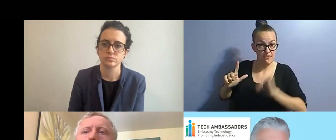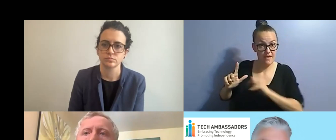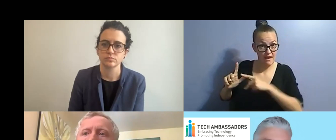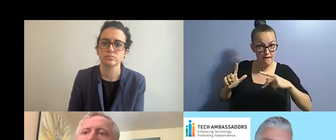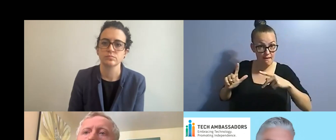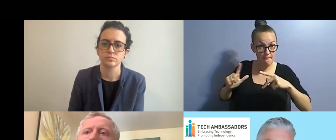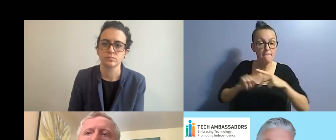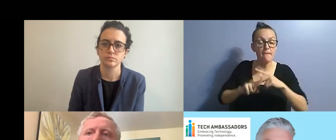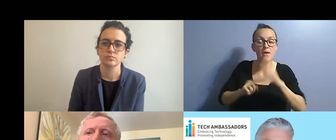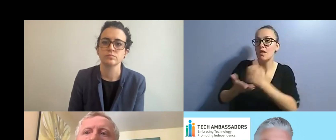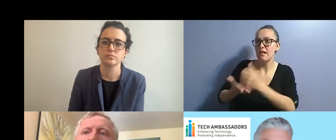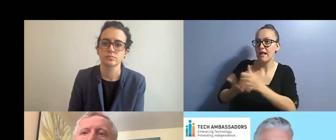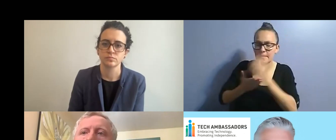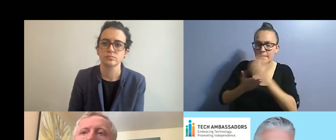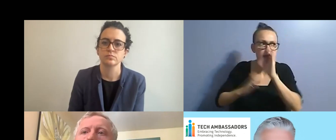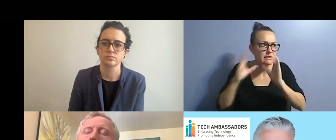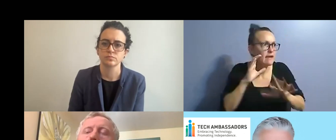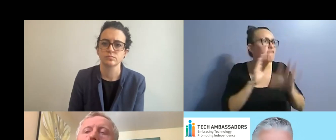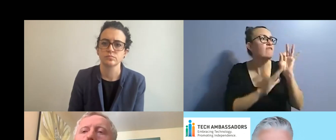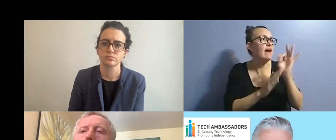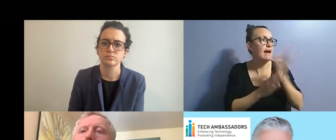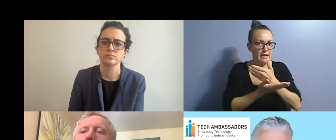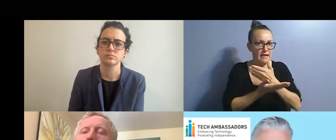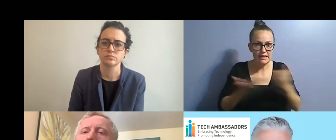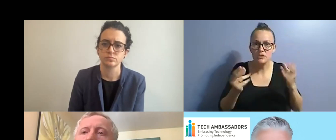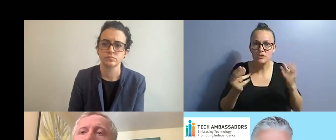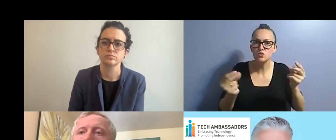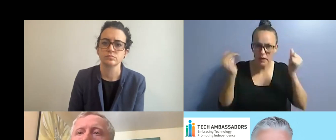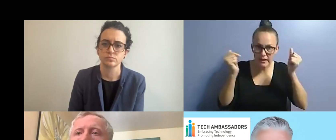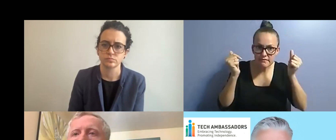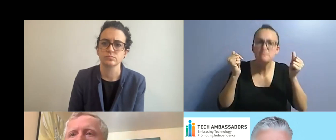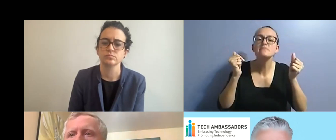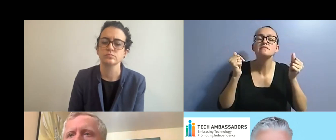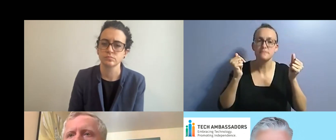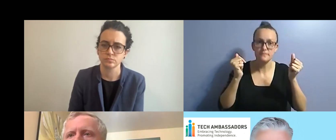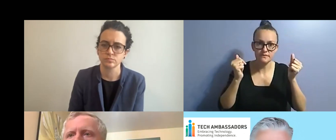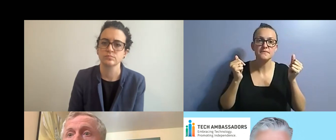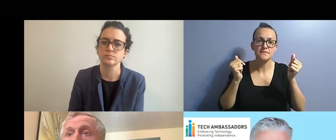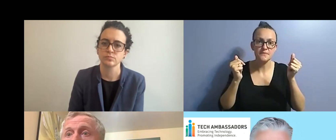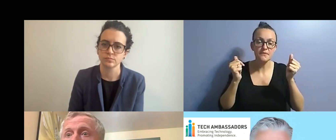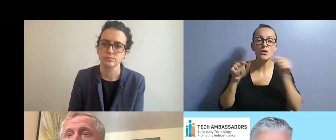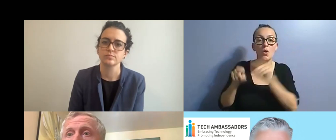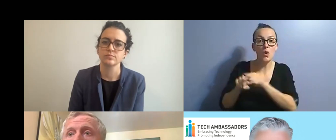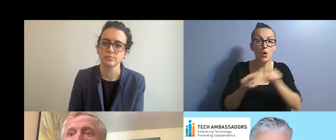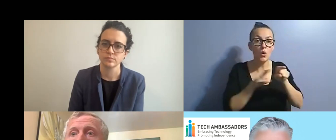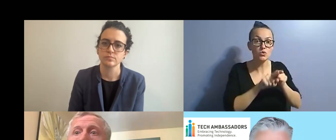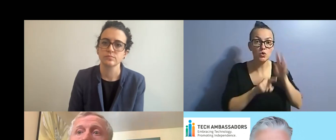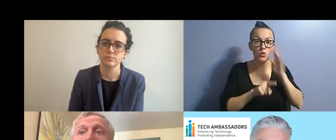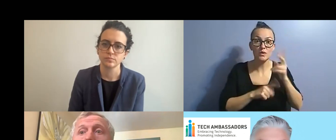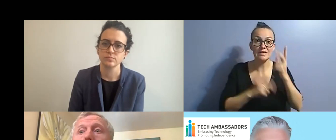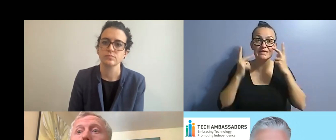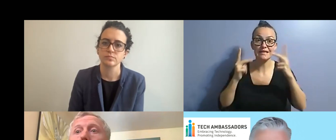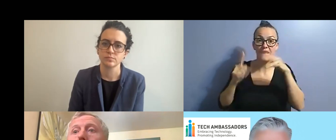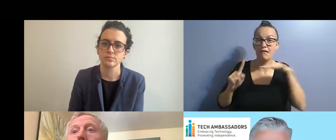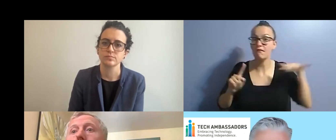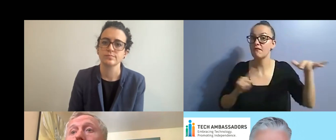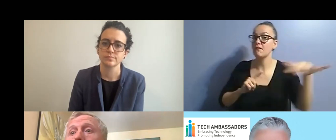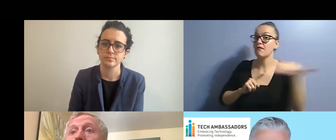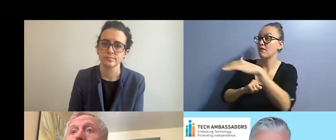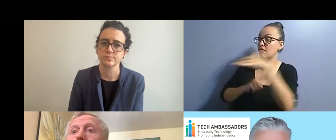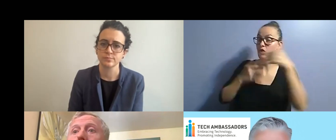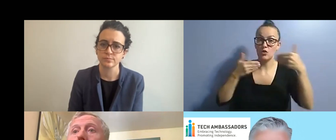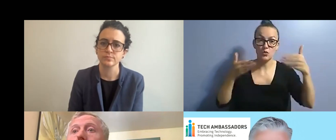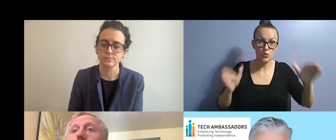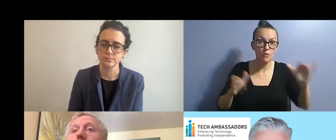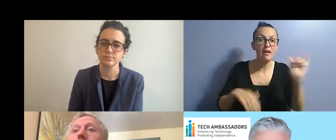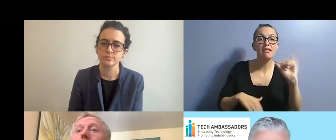items quickly and fast. It can also tell you what's in the room. Like I can walk into